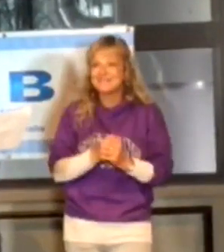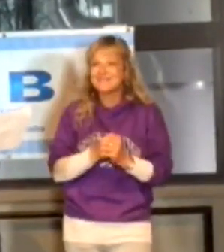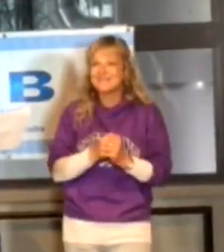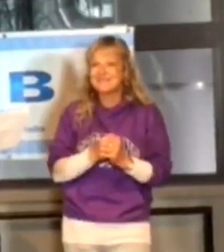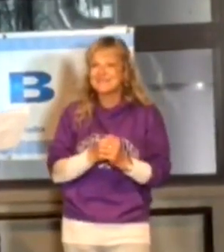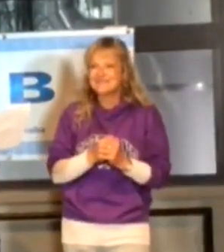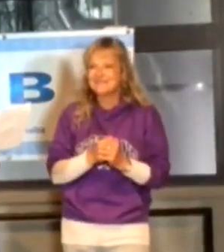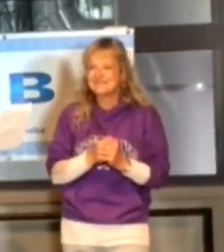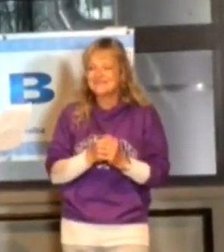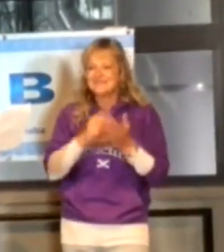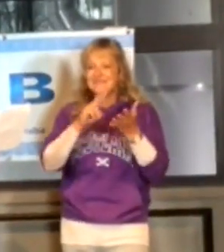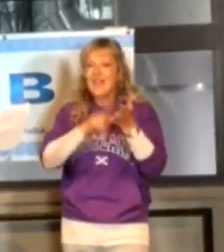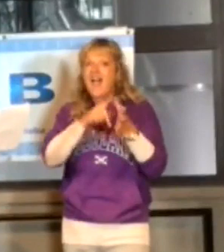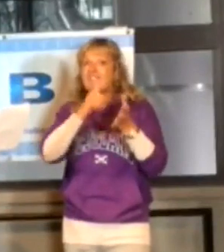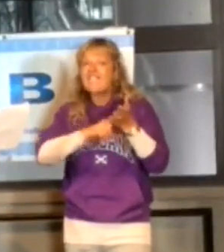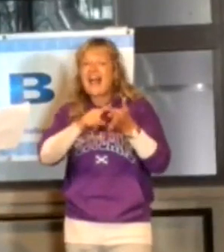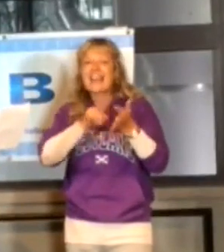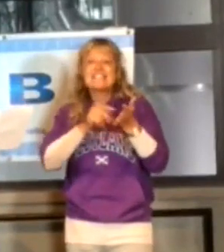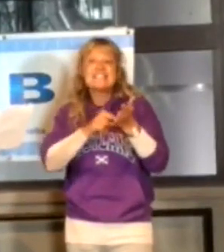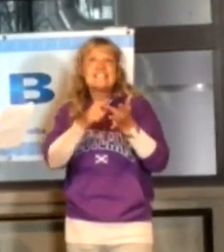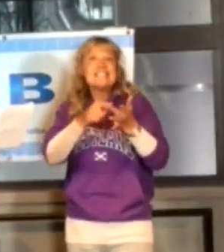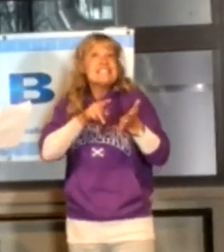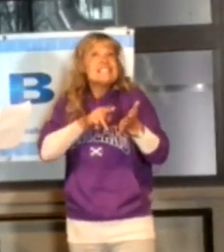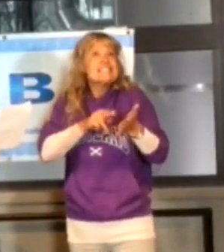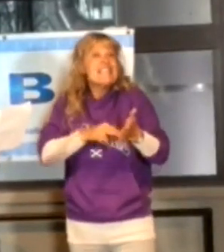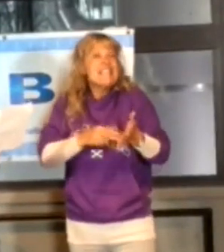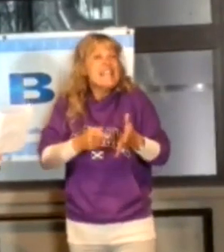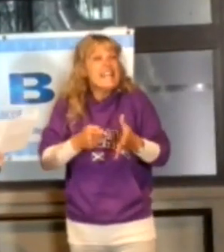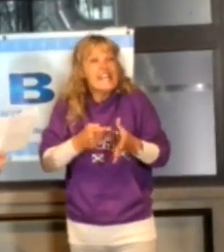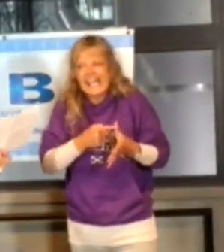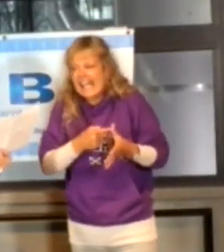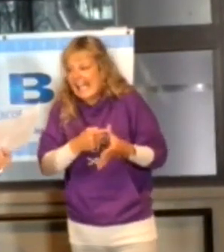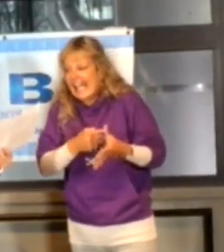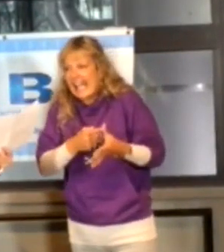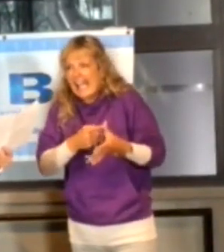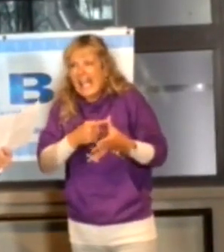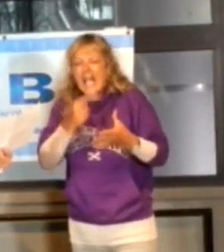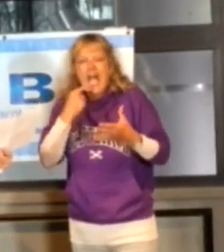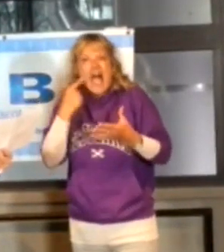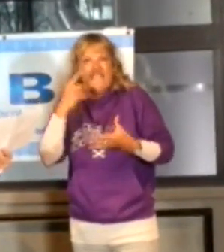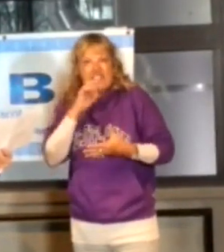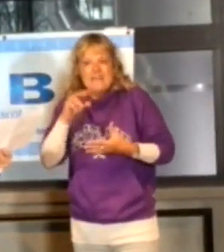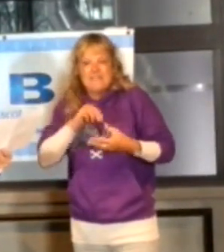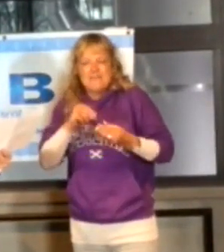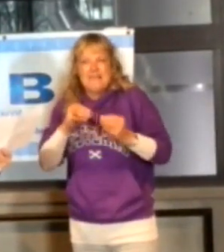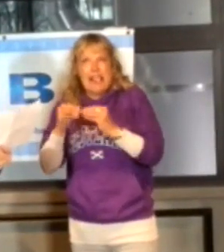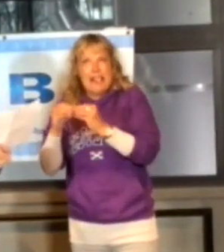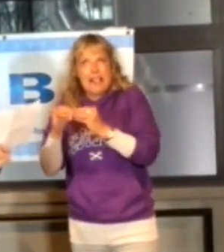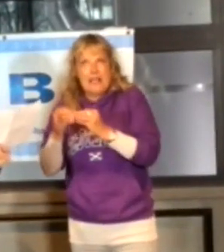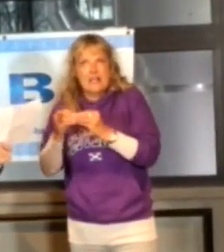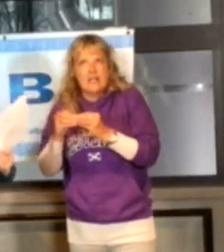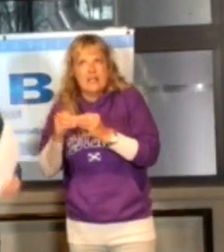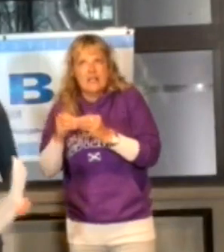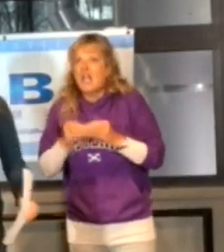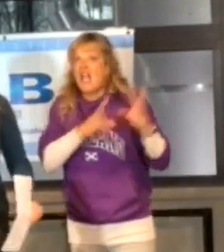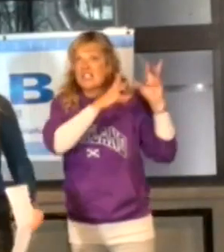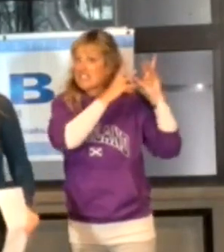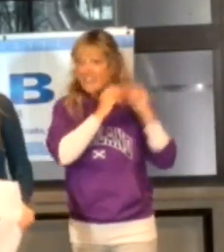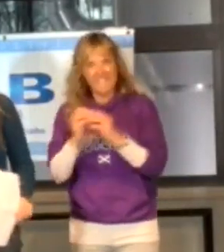stage Valentina Cervera. So, well, there's your name, I've written it down, Valentina. Valentina Cervera